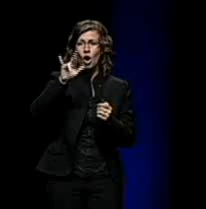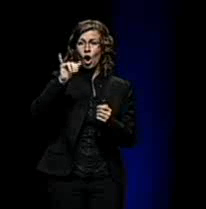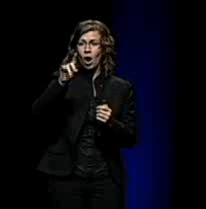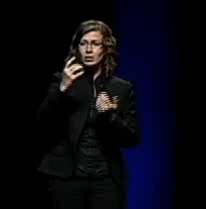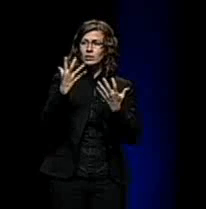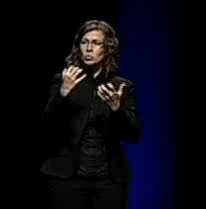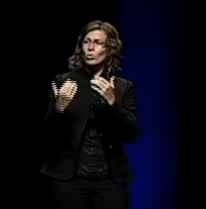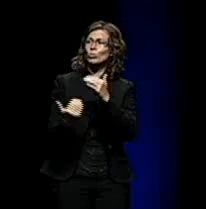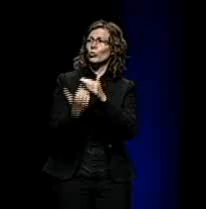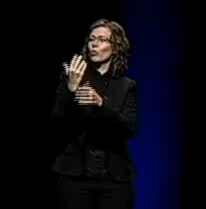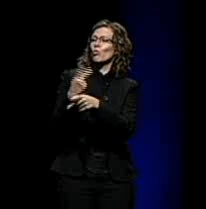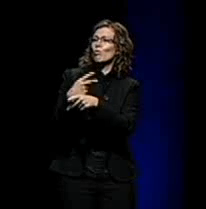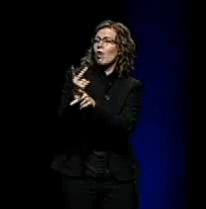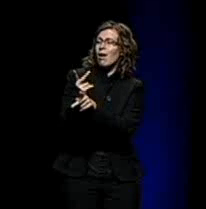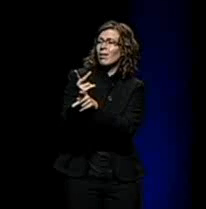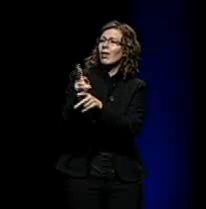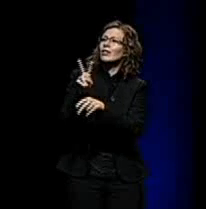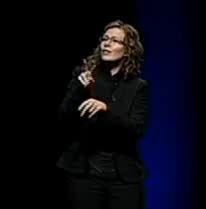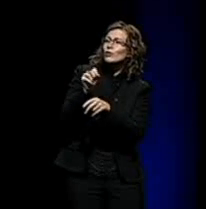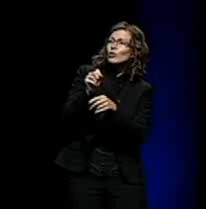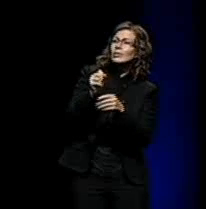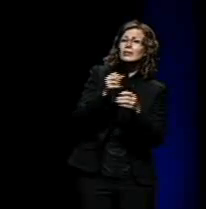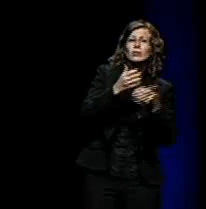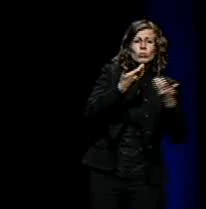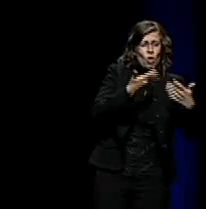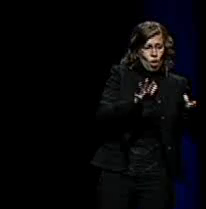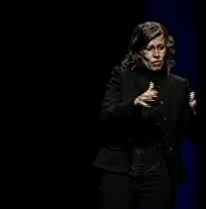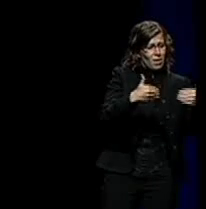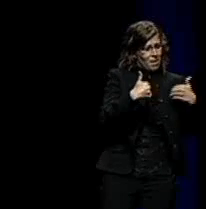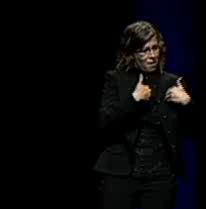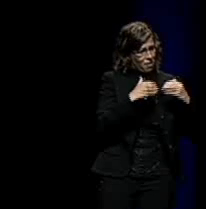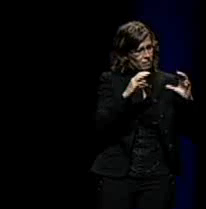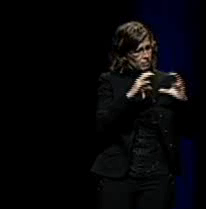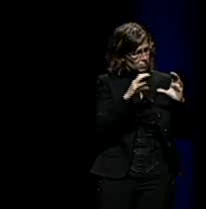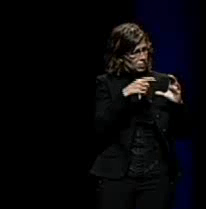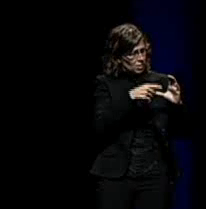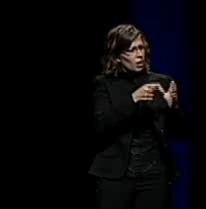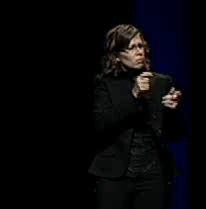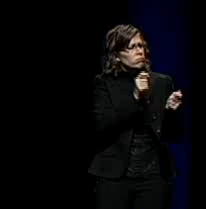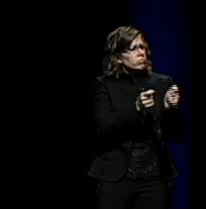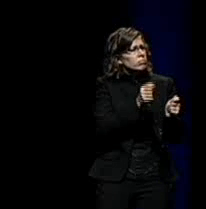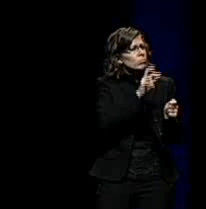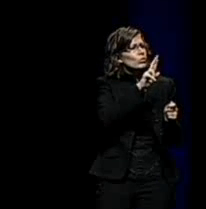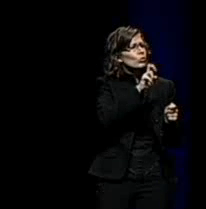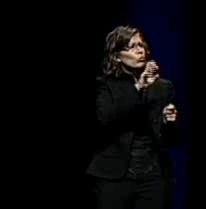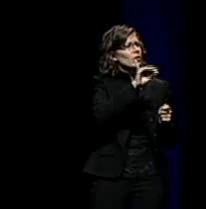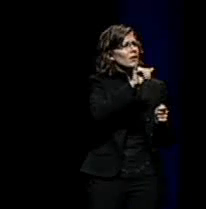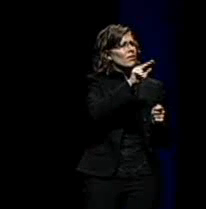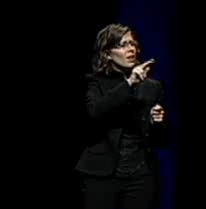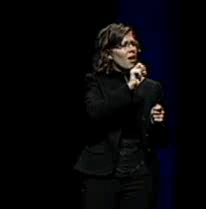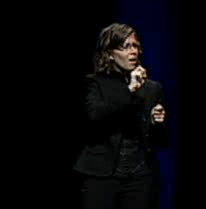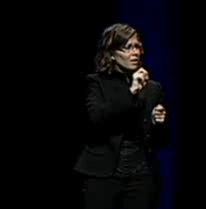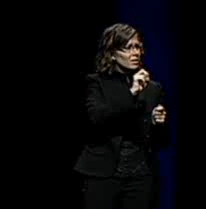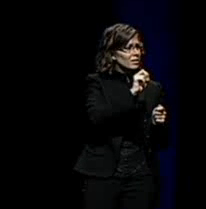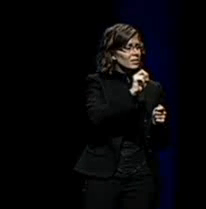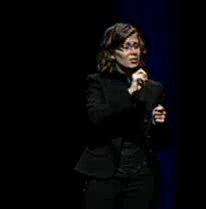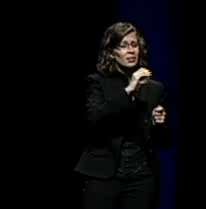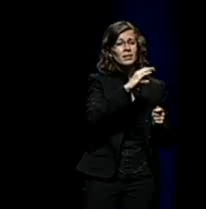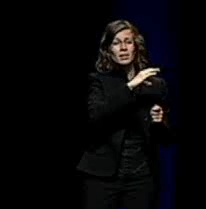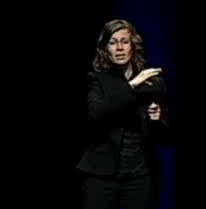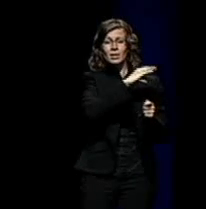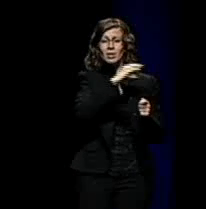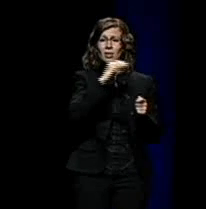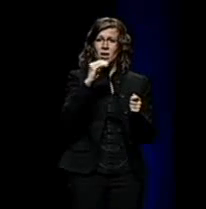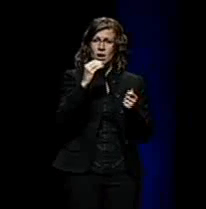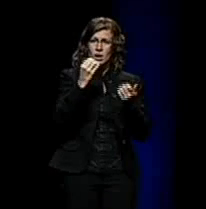refine their designated product certification. I am concerned that having bought into the NIC, you